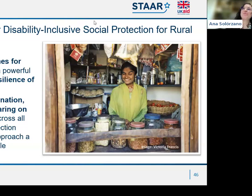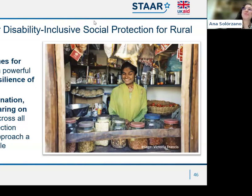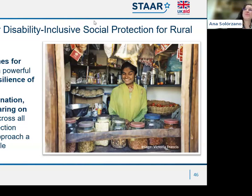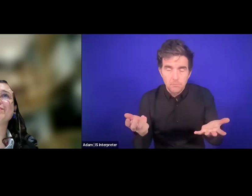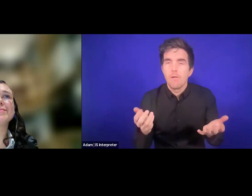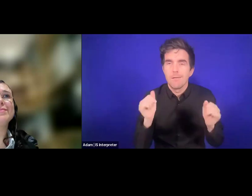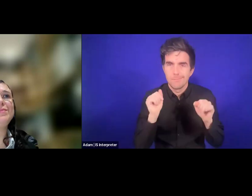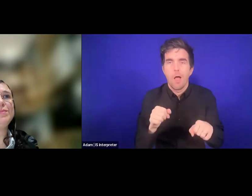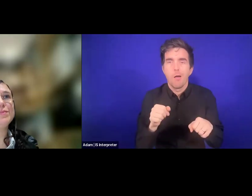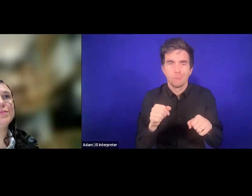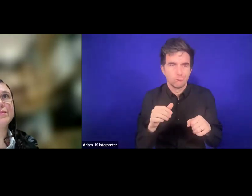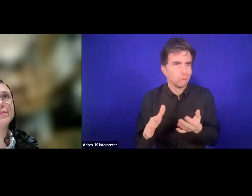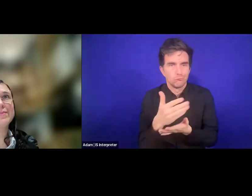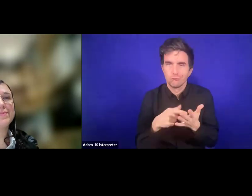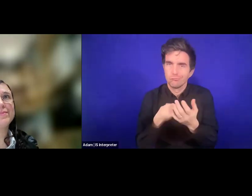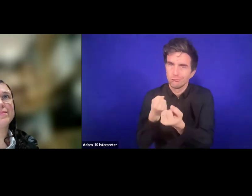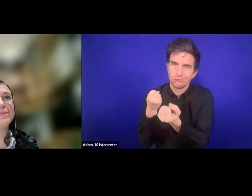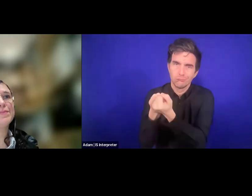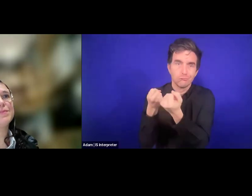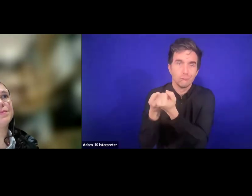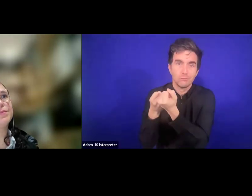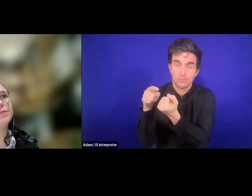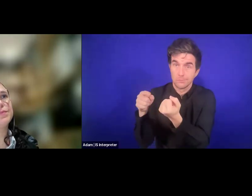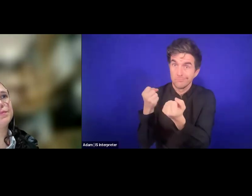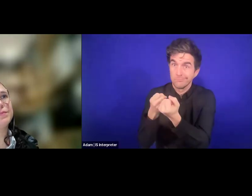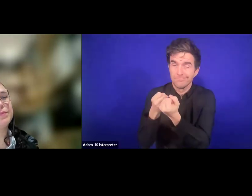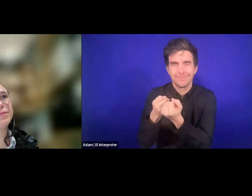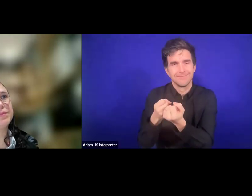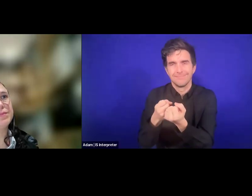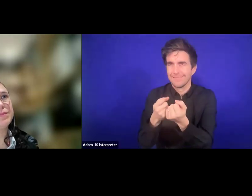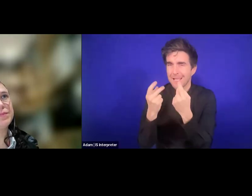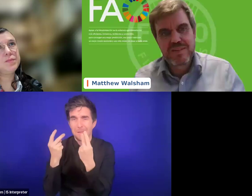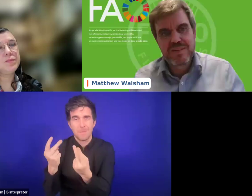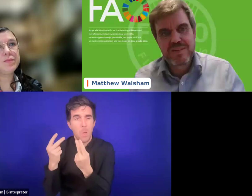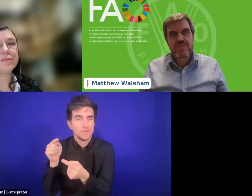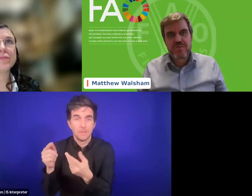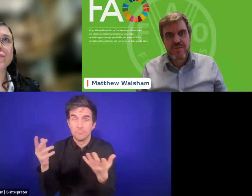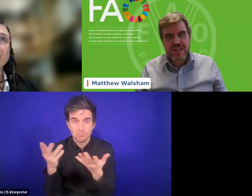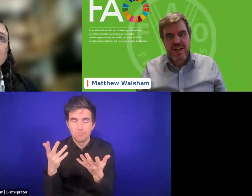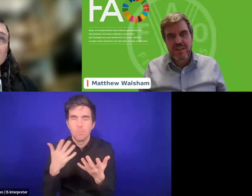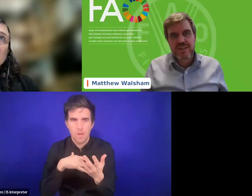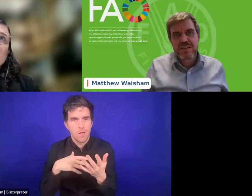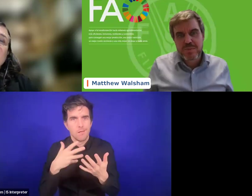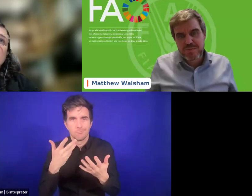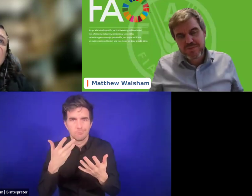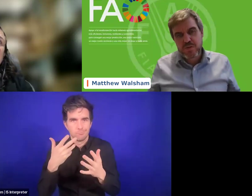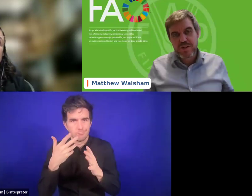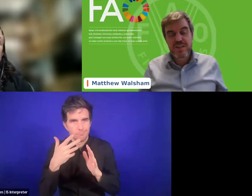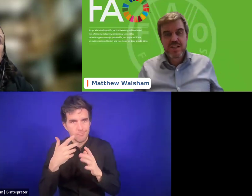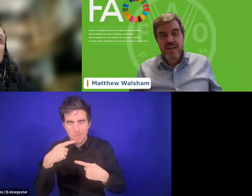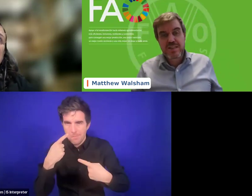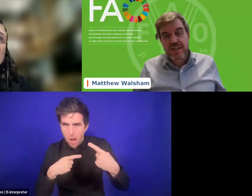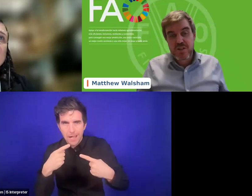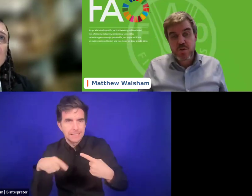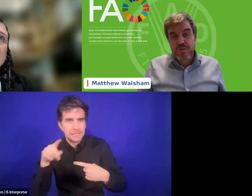you. Yeah, thank you. Fantastic. Thanks, Joseph. Thanks, Anna,